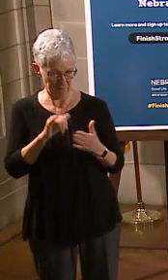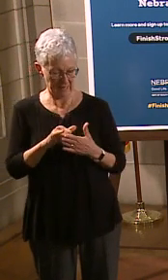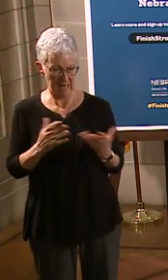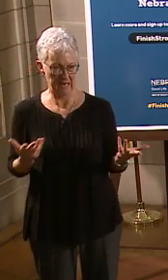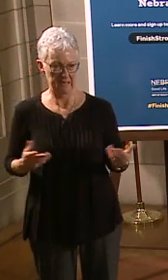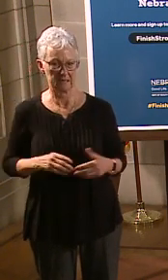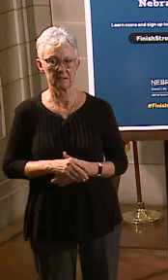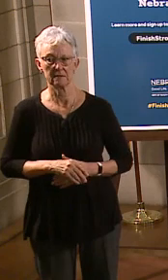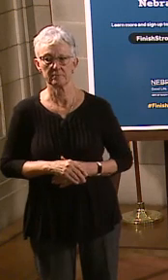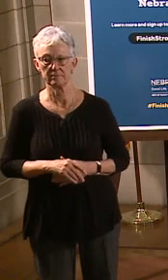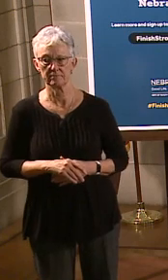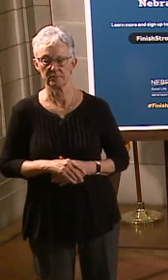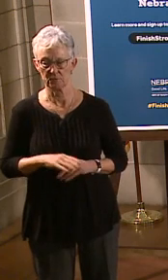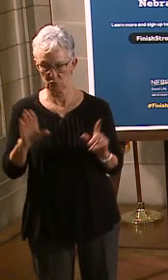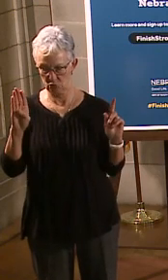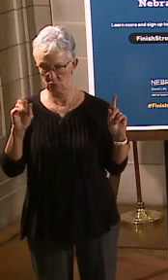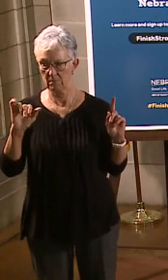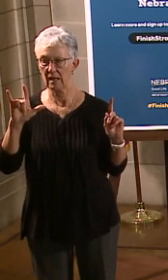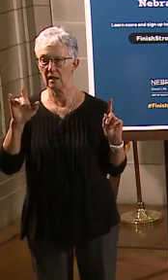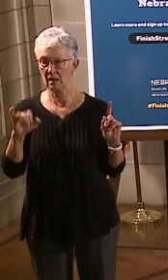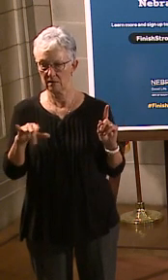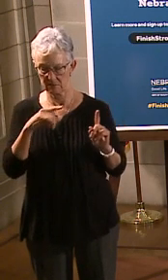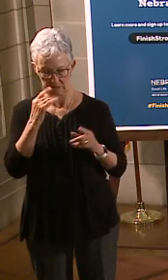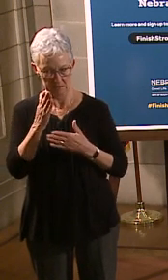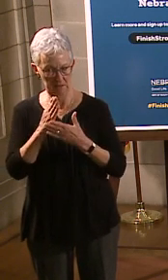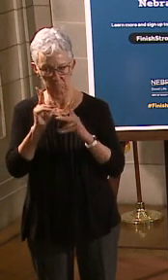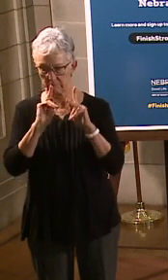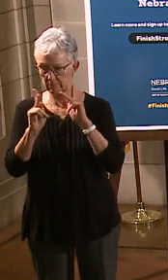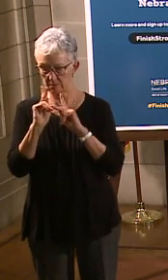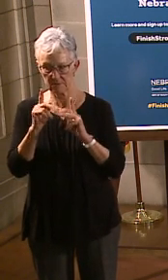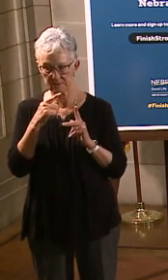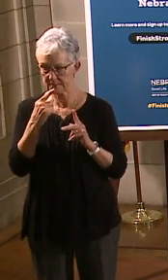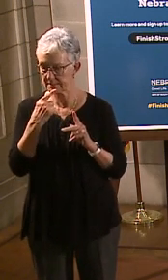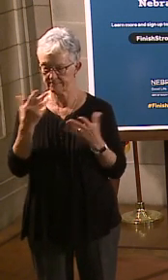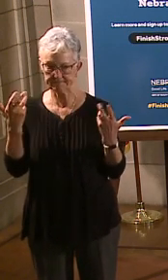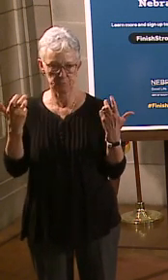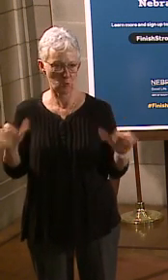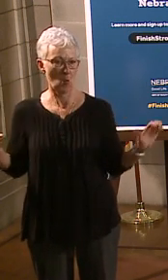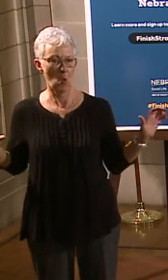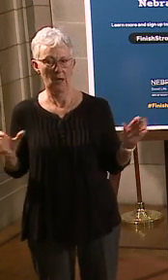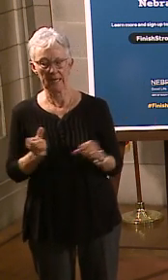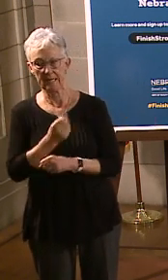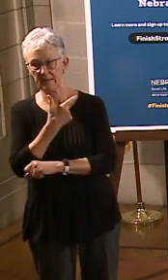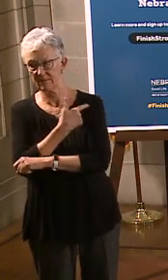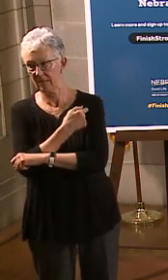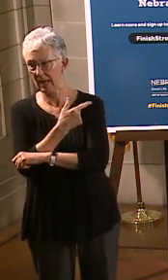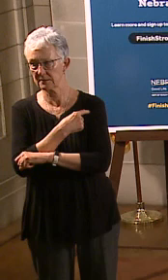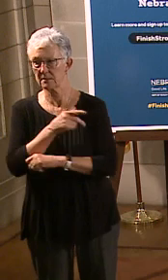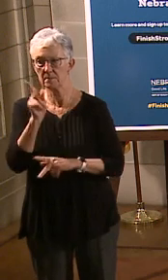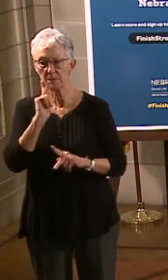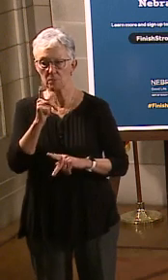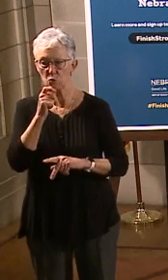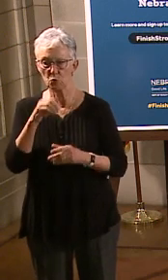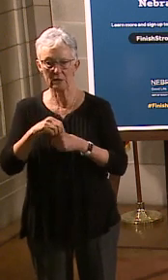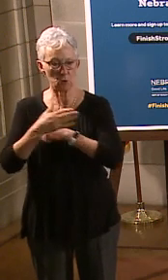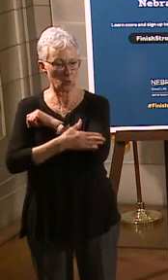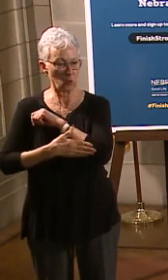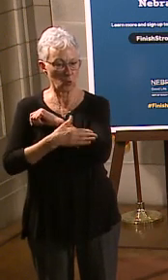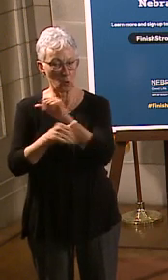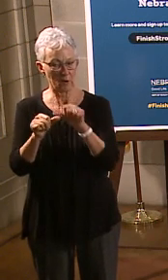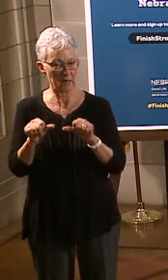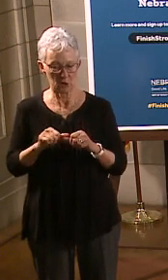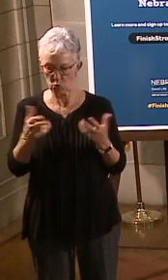Bailey's saying we're hearing from some residents that they don't want to get the vaccine, that people in rural areas don't want to get the vaccine. And what would I say to those folks? I'd say,